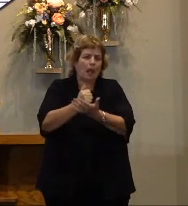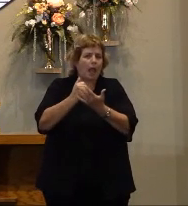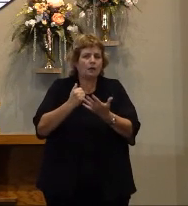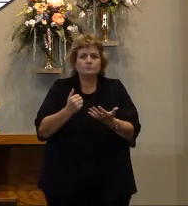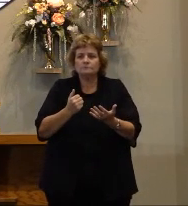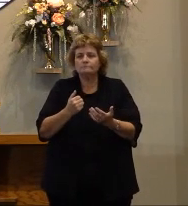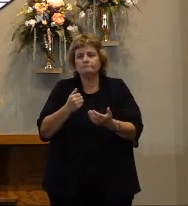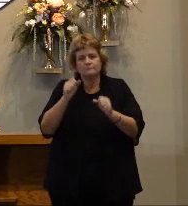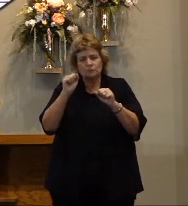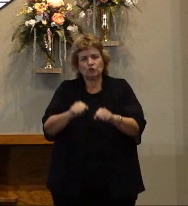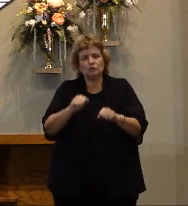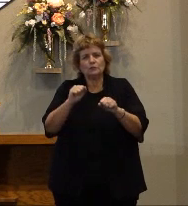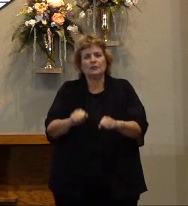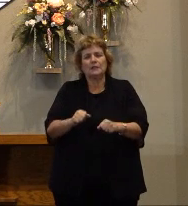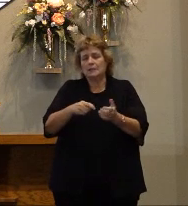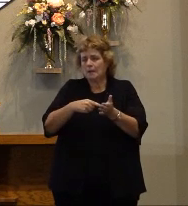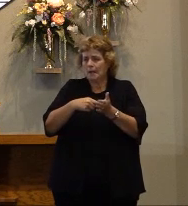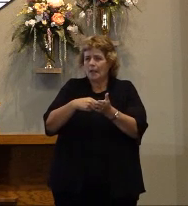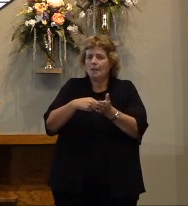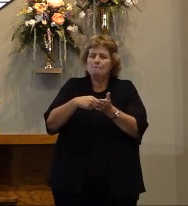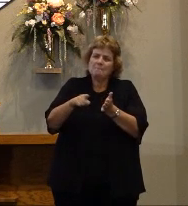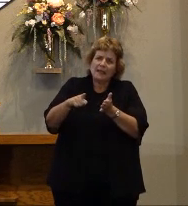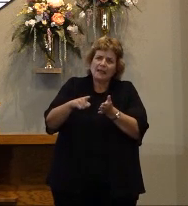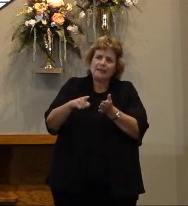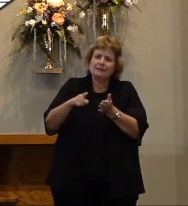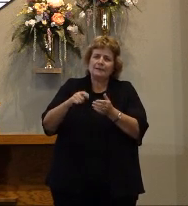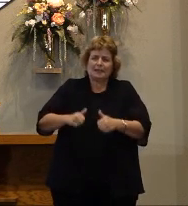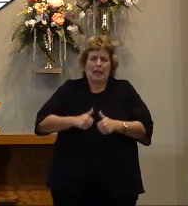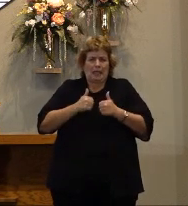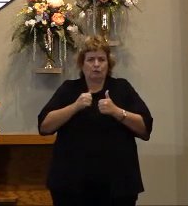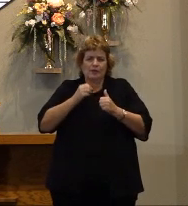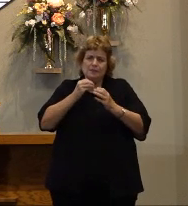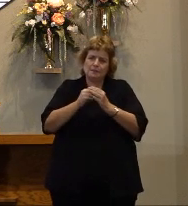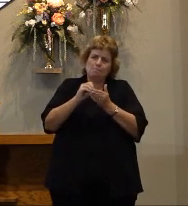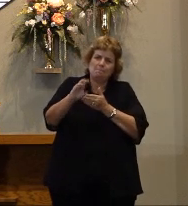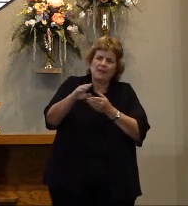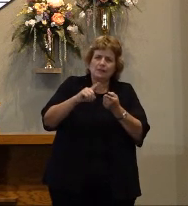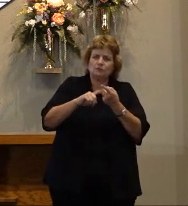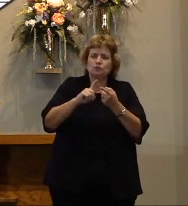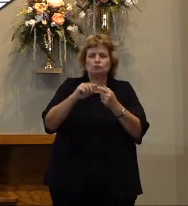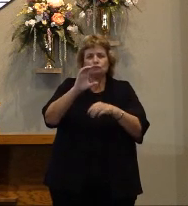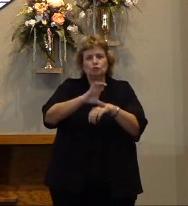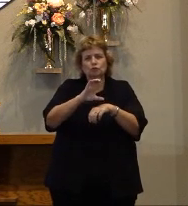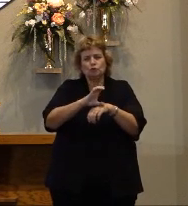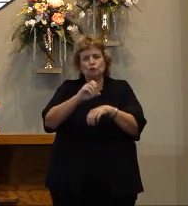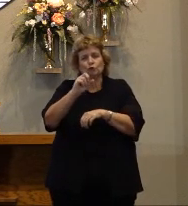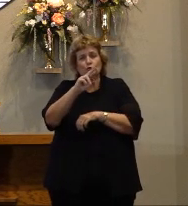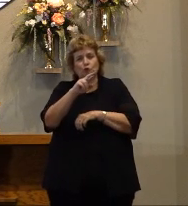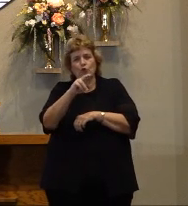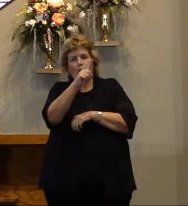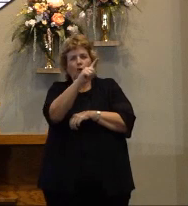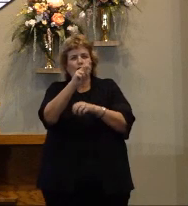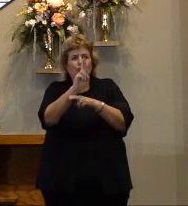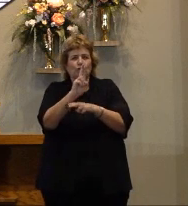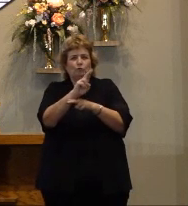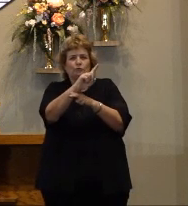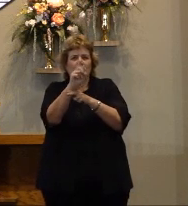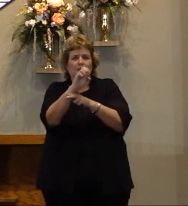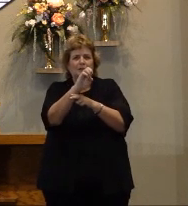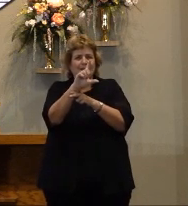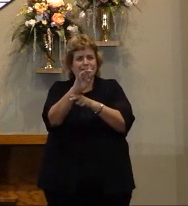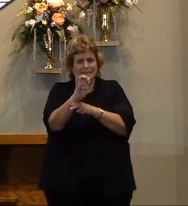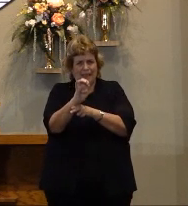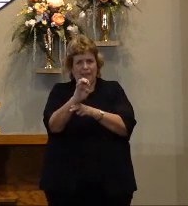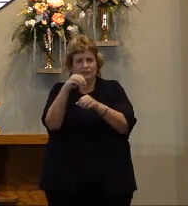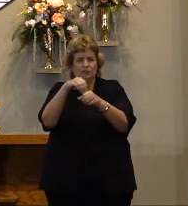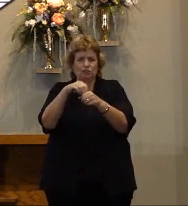or utilize Zelle. Information for both of those platforms can be found on our website.